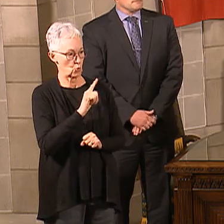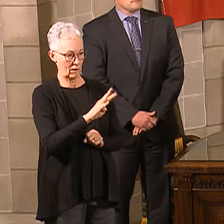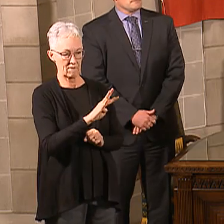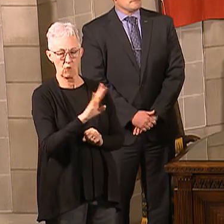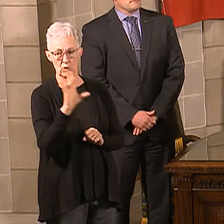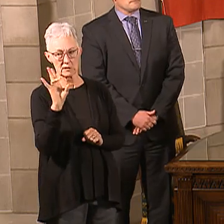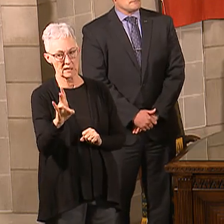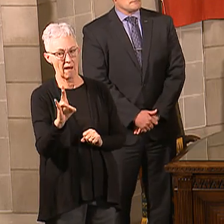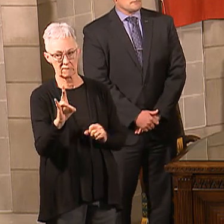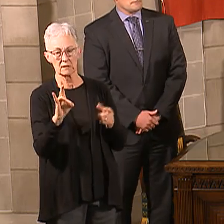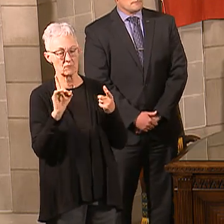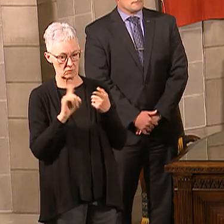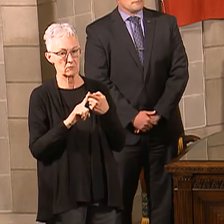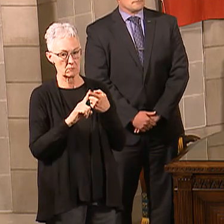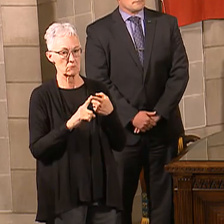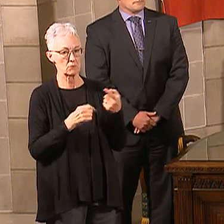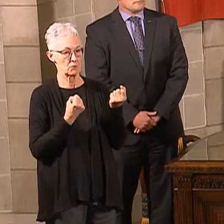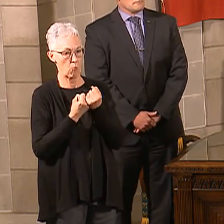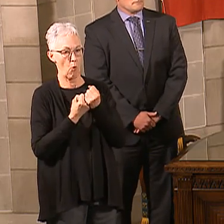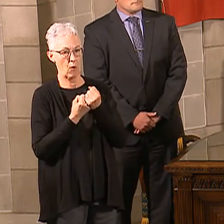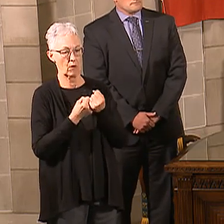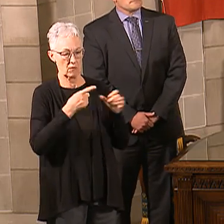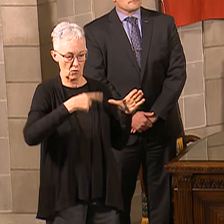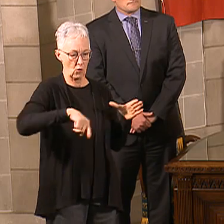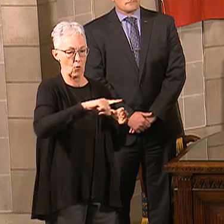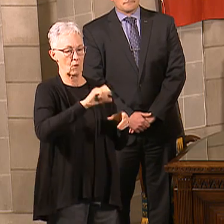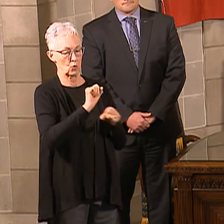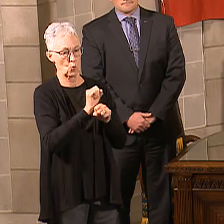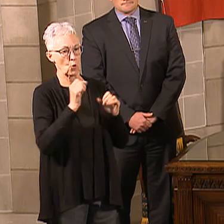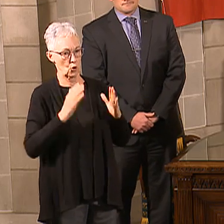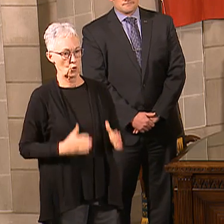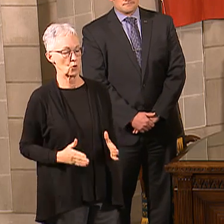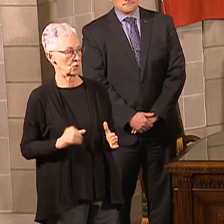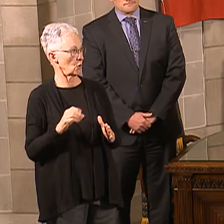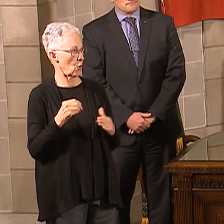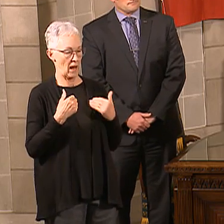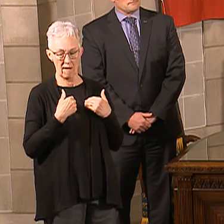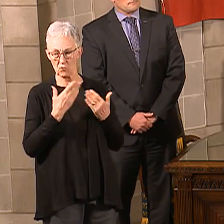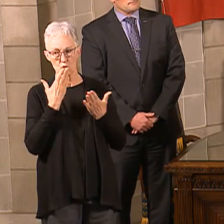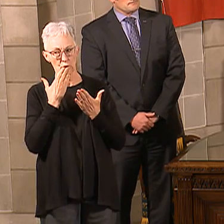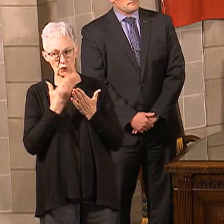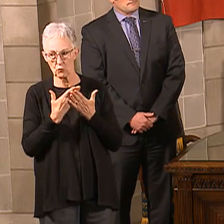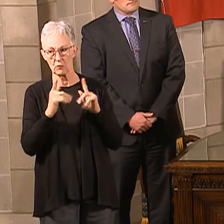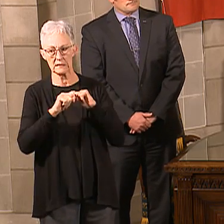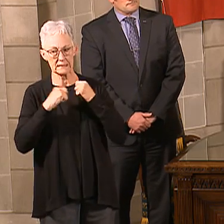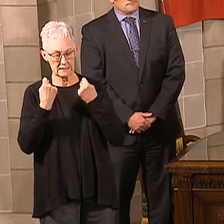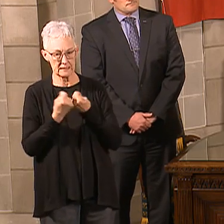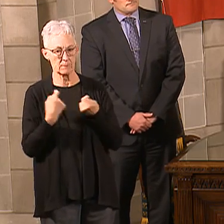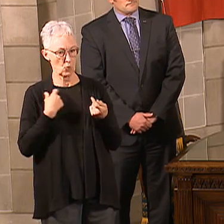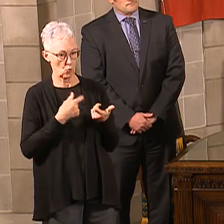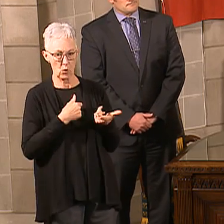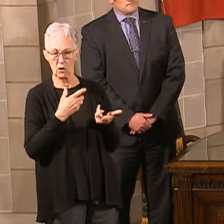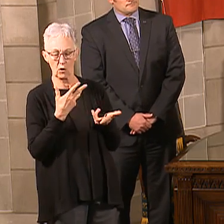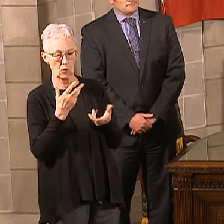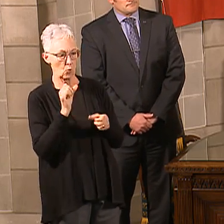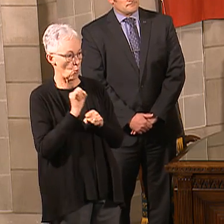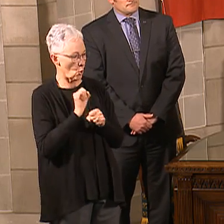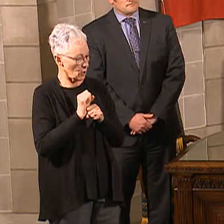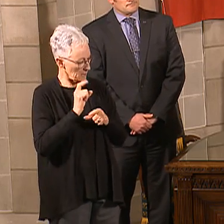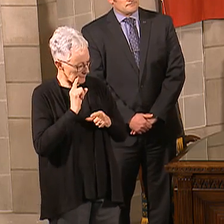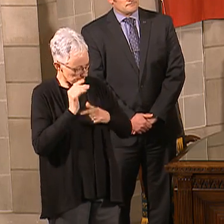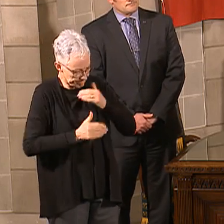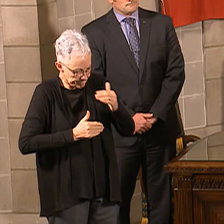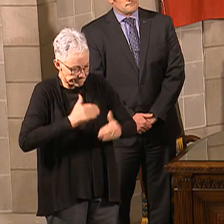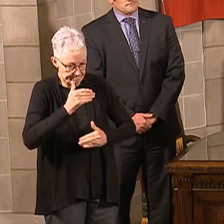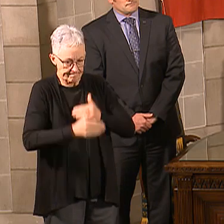and Jason's comments just are one example of how we're doing that. So we've got a great team here. We are working this issue with regard to the coronavirus, and